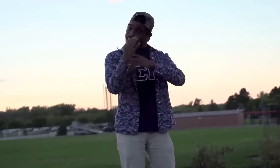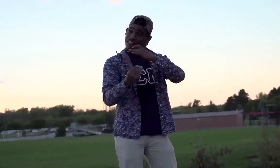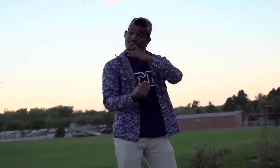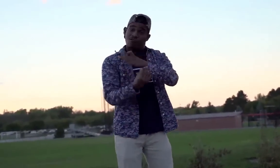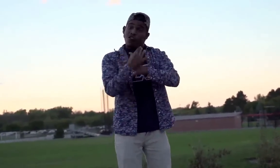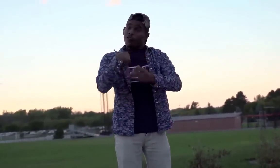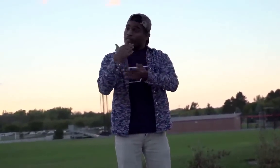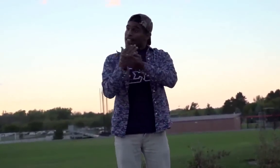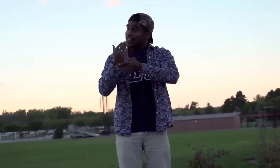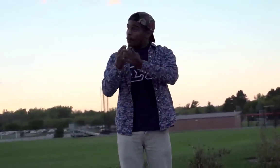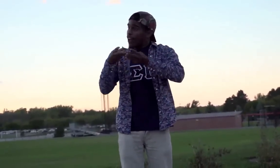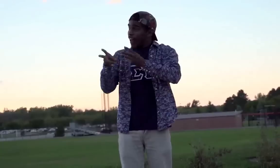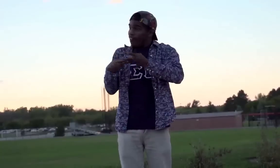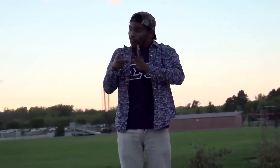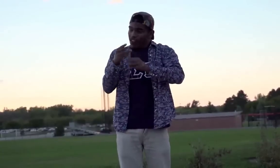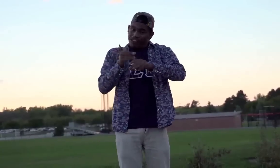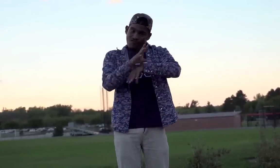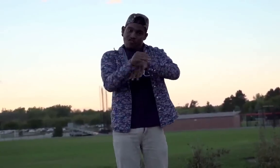bright.